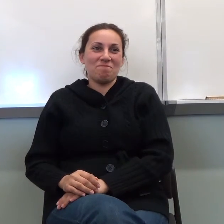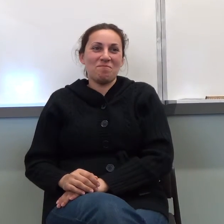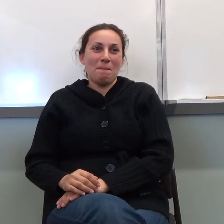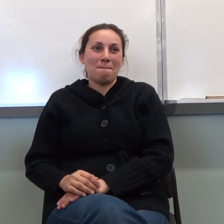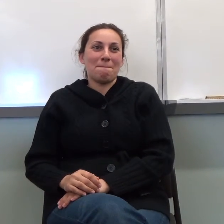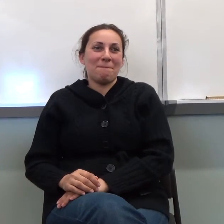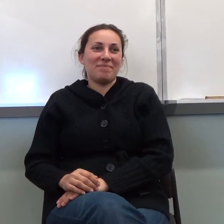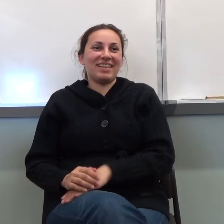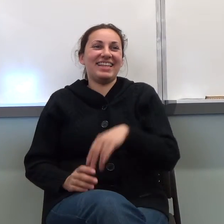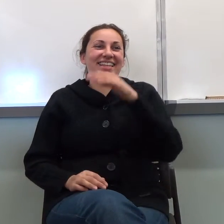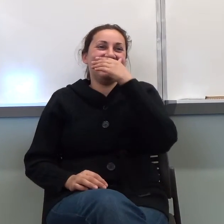150%.